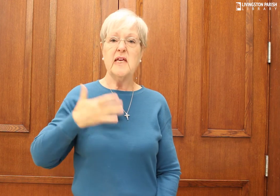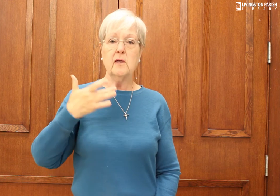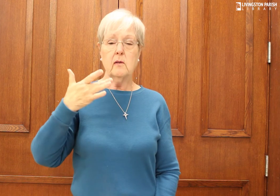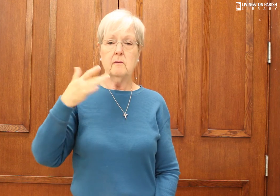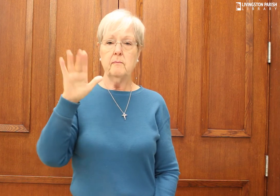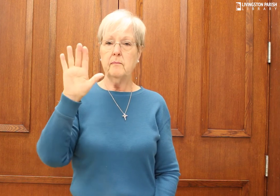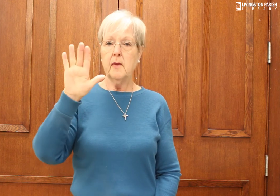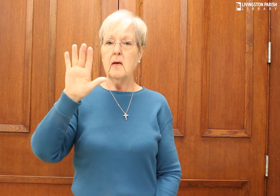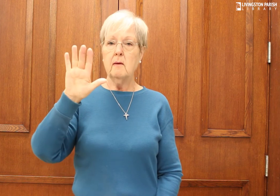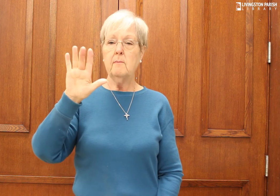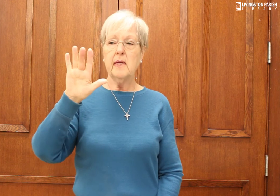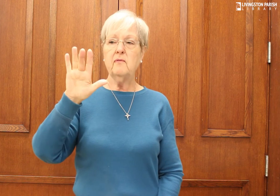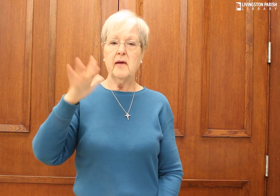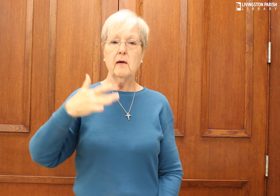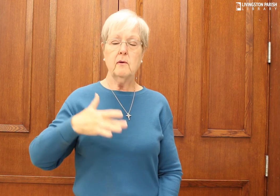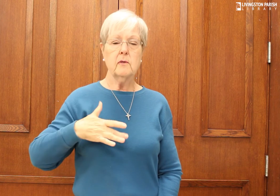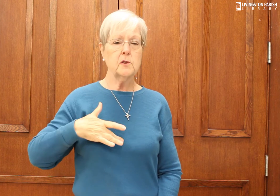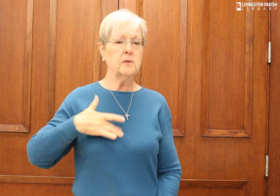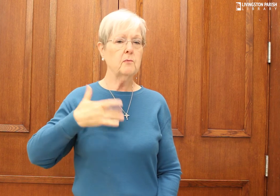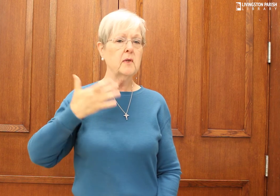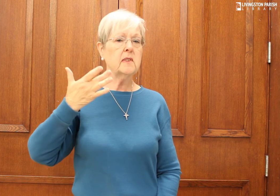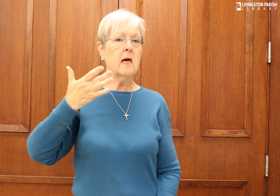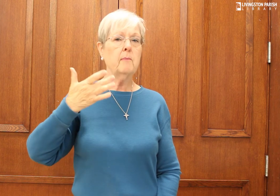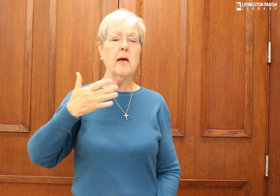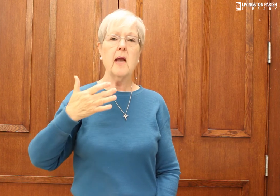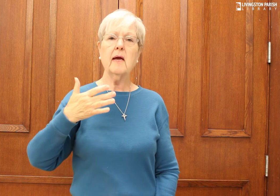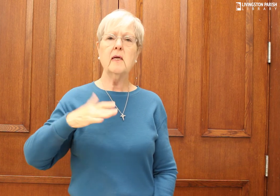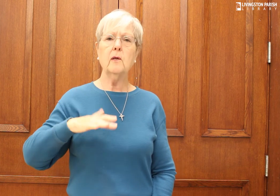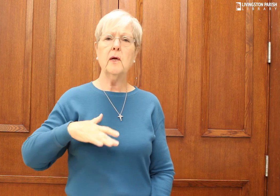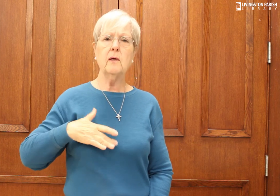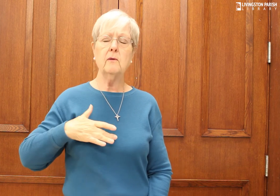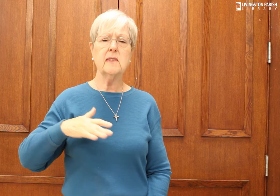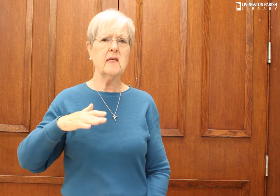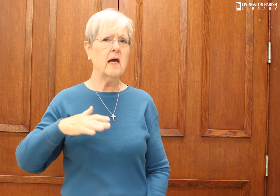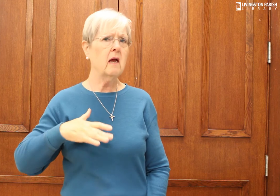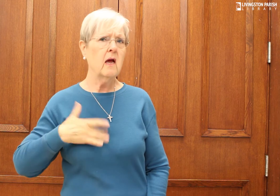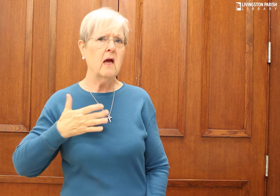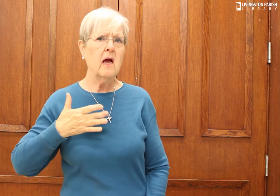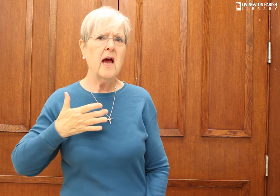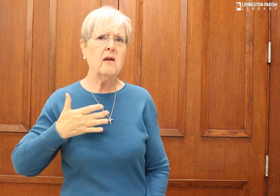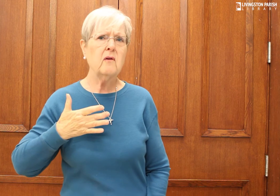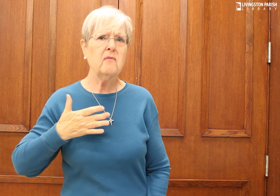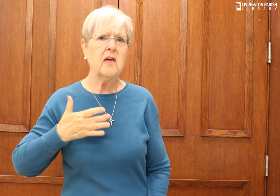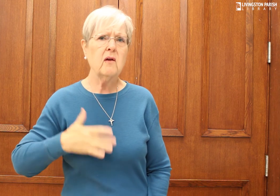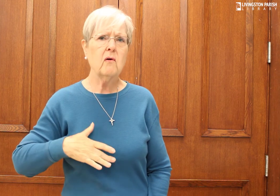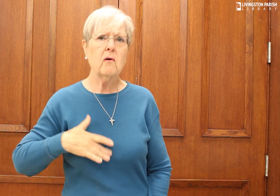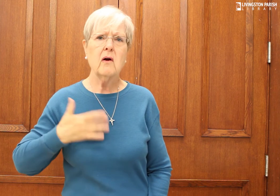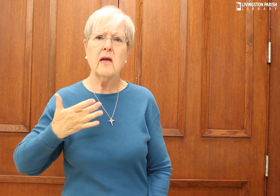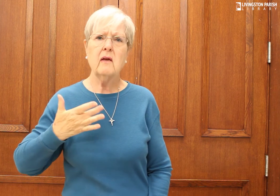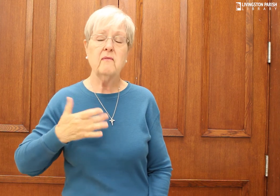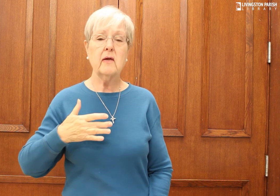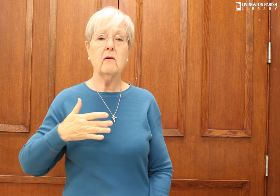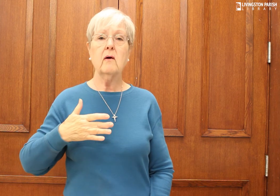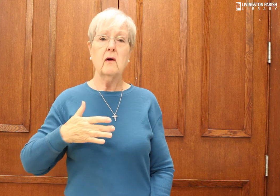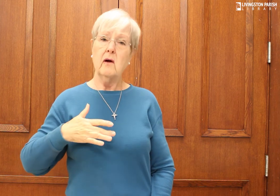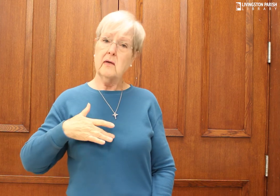Feel. Middle finger just runs up. And I can look at you and say, how do you feel? How do you feel? I could